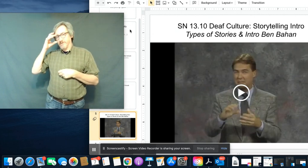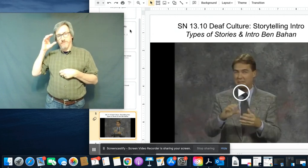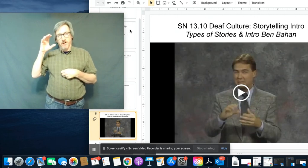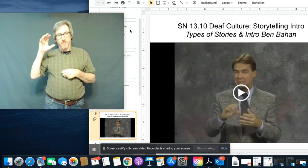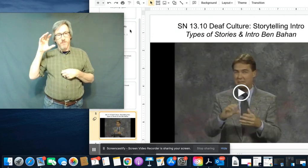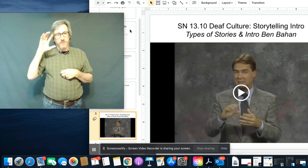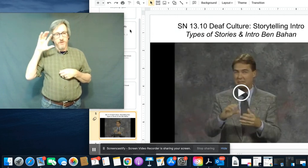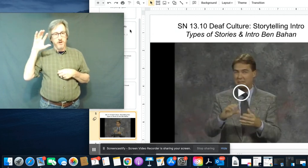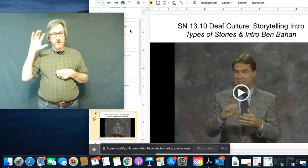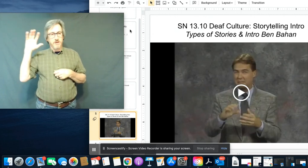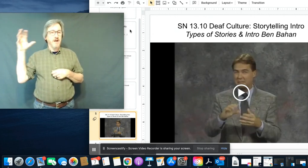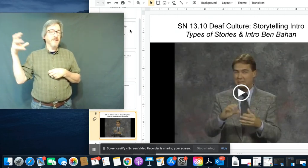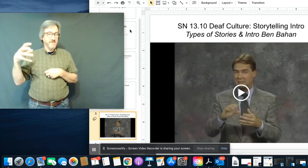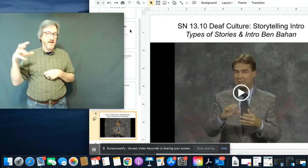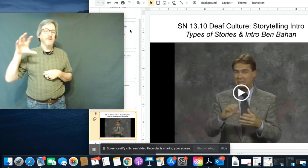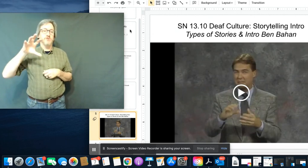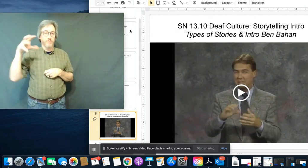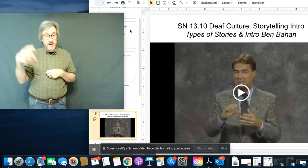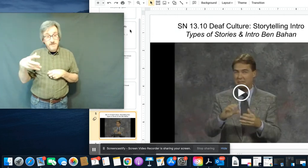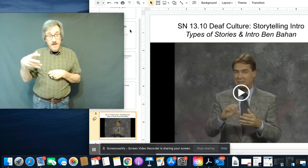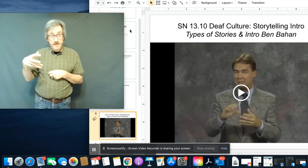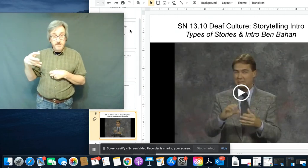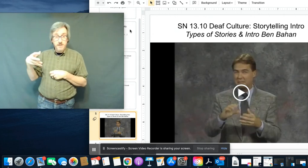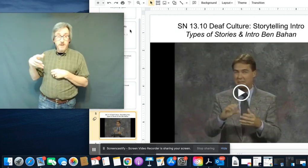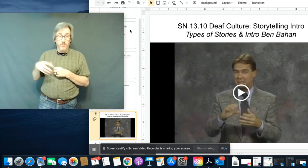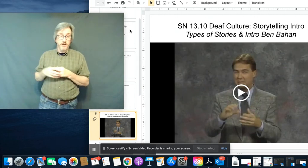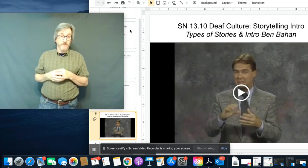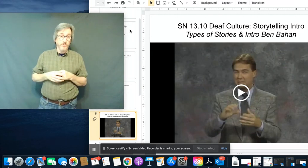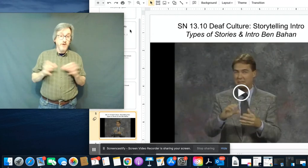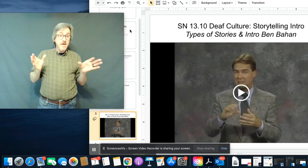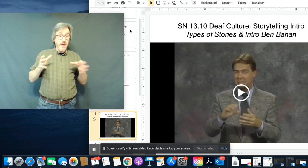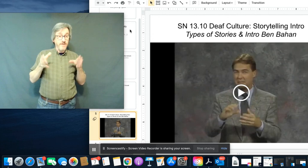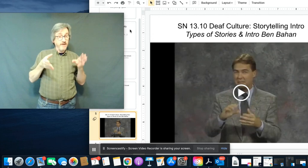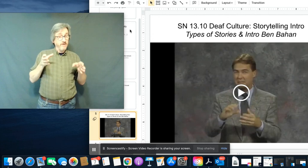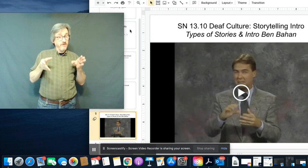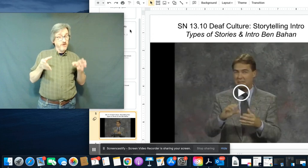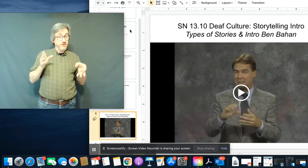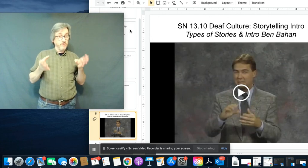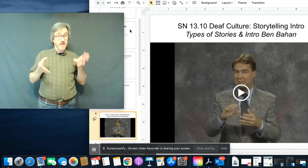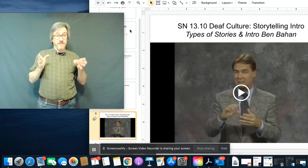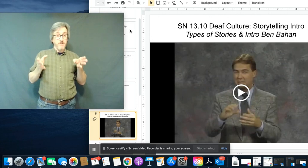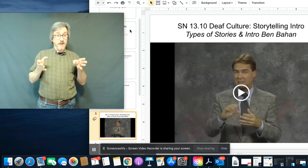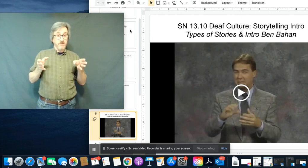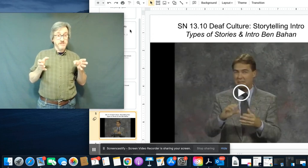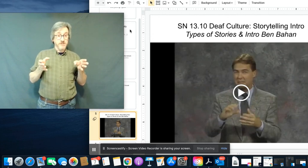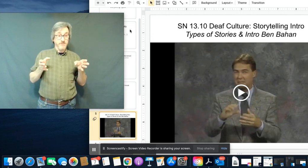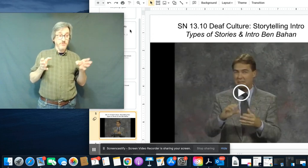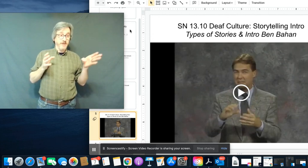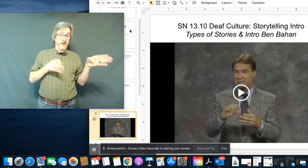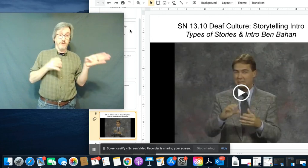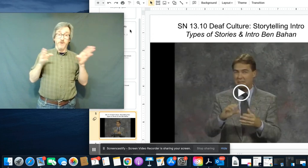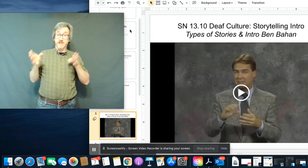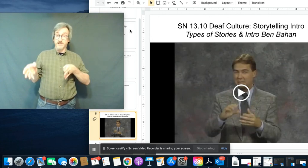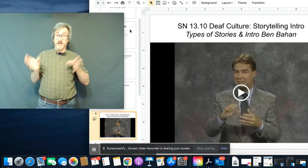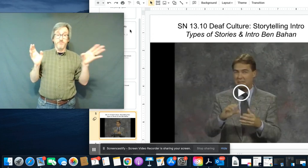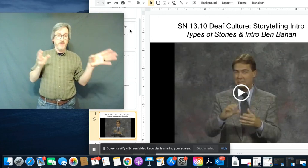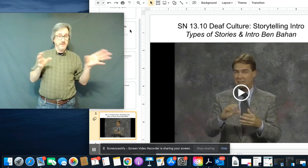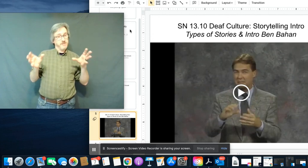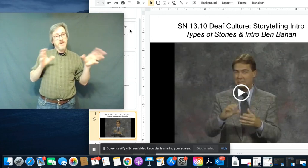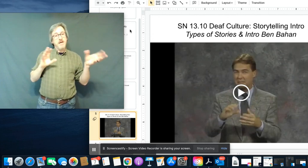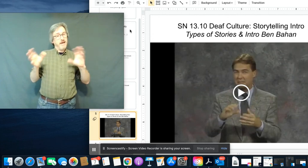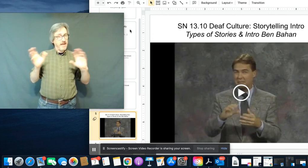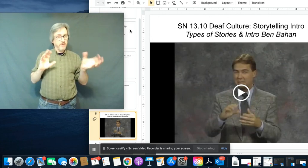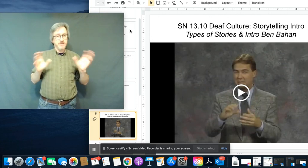at it from the cognitive science or the brain science point of view. And they do a lot of comparisons between hearing brains and deaf